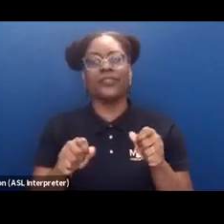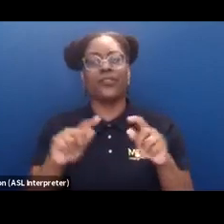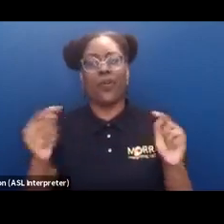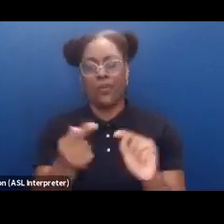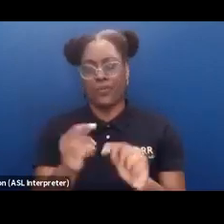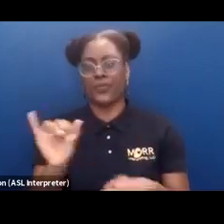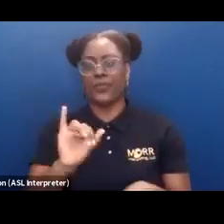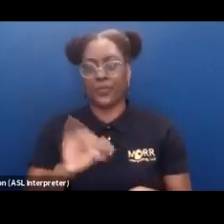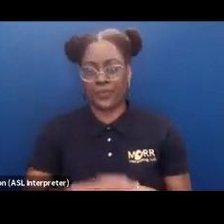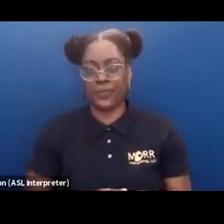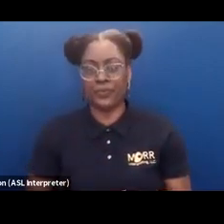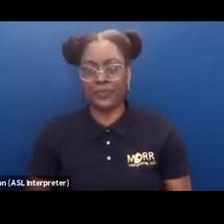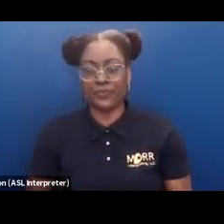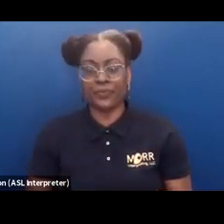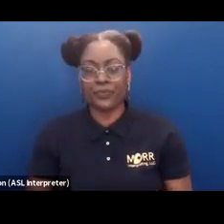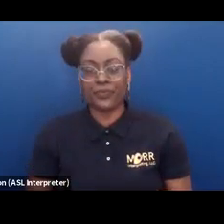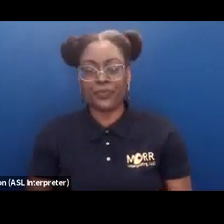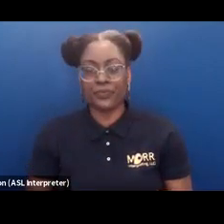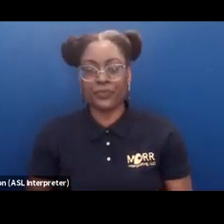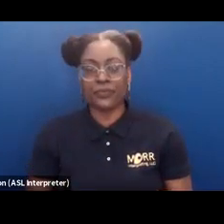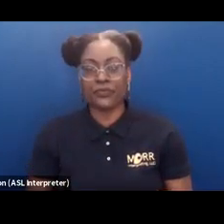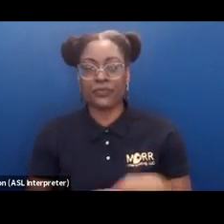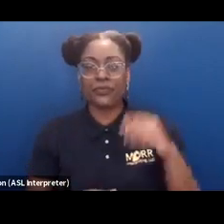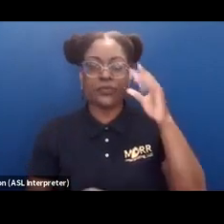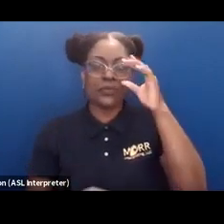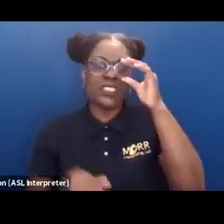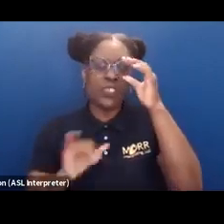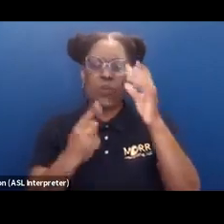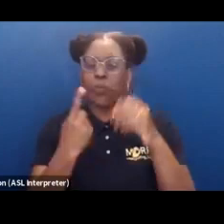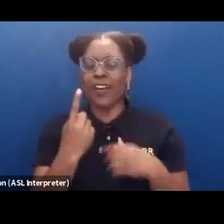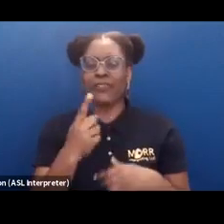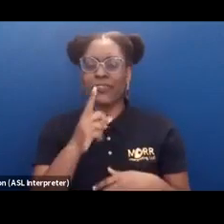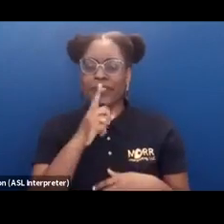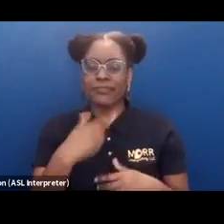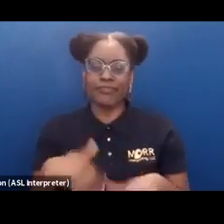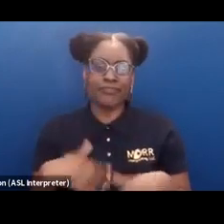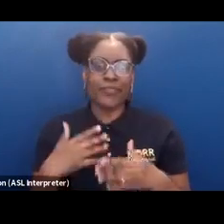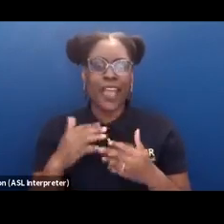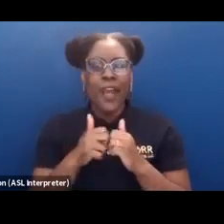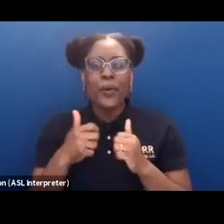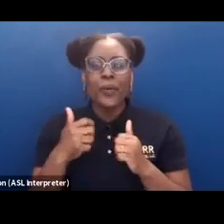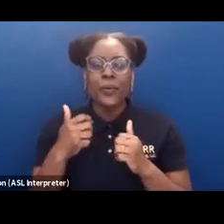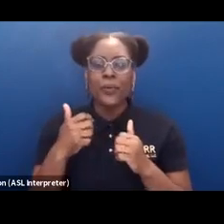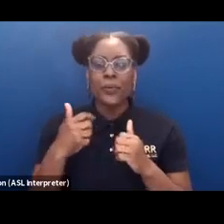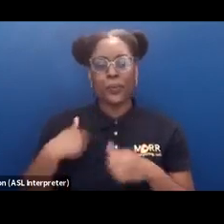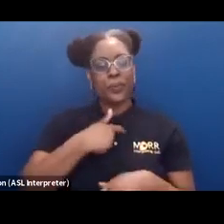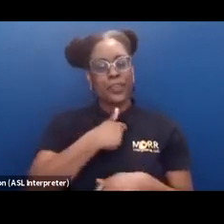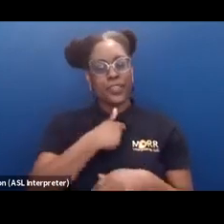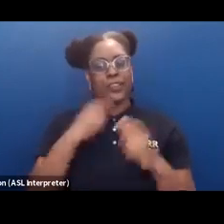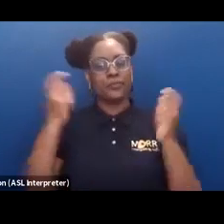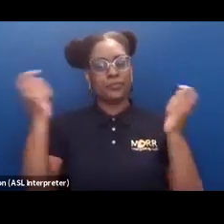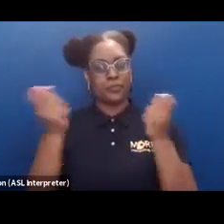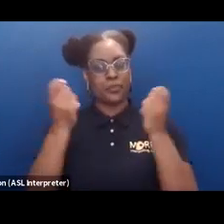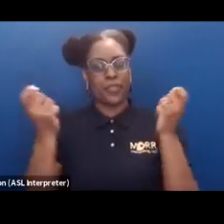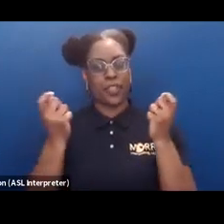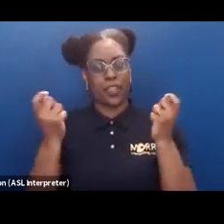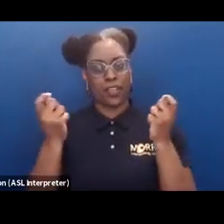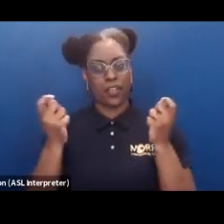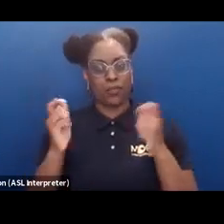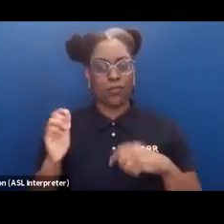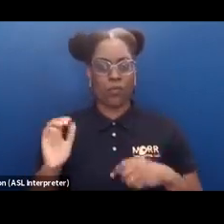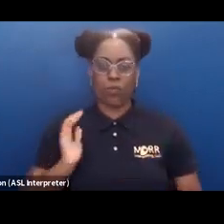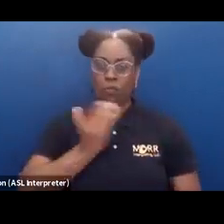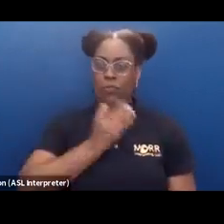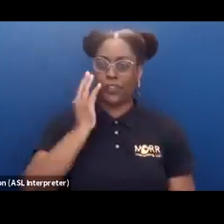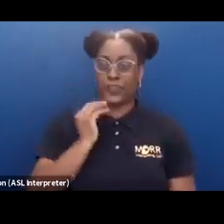how do you, it's one of those sticking points, how do you celebrate an experience of yourself that has been produced